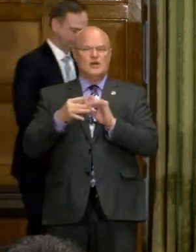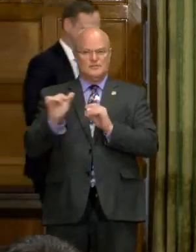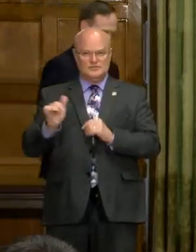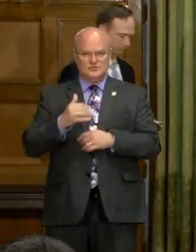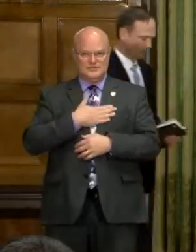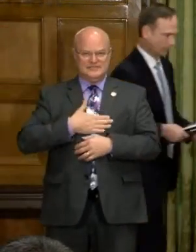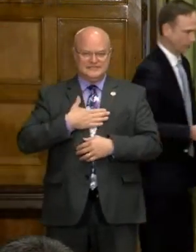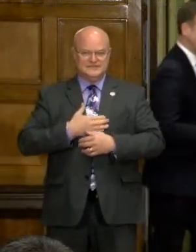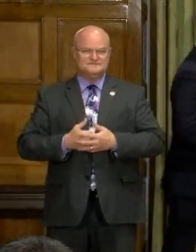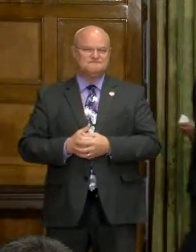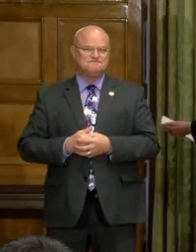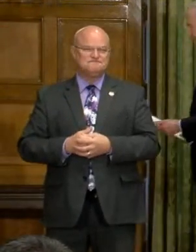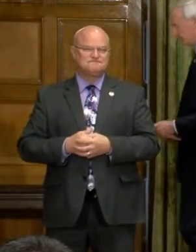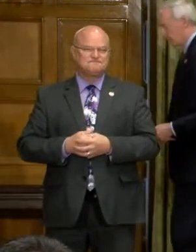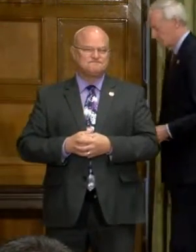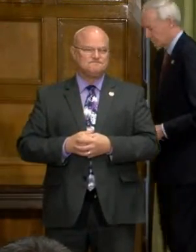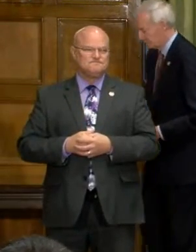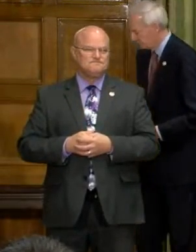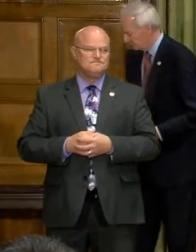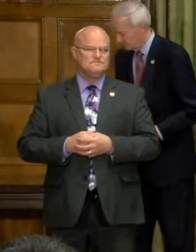well.